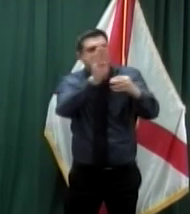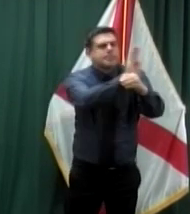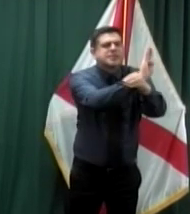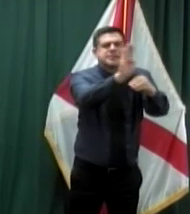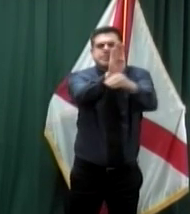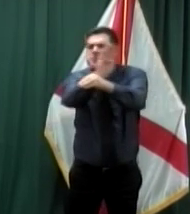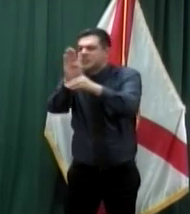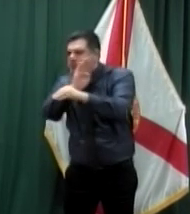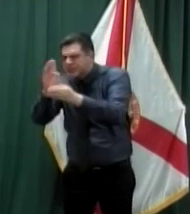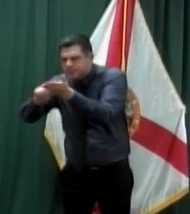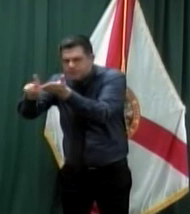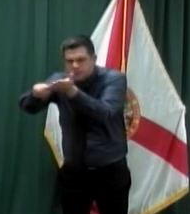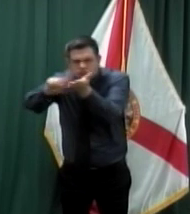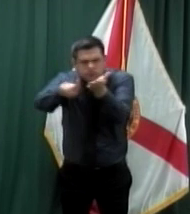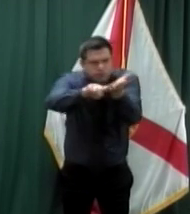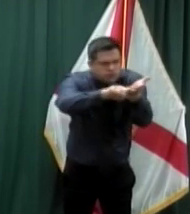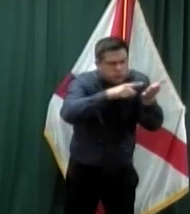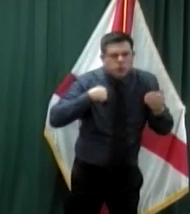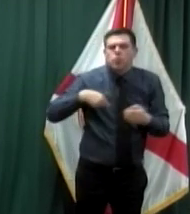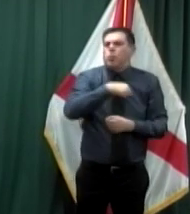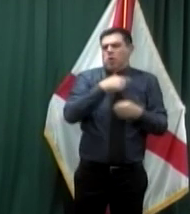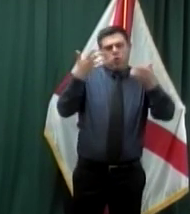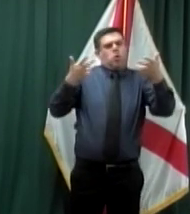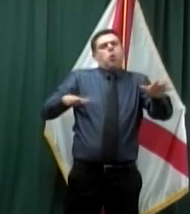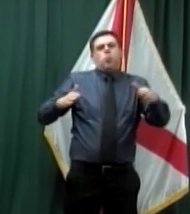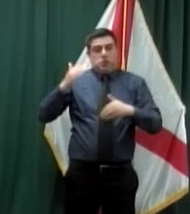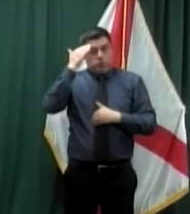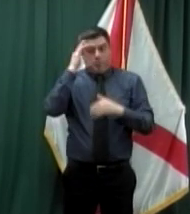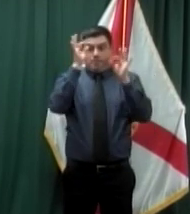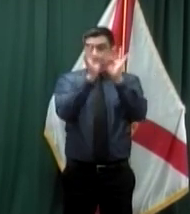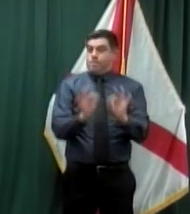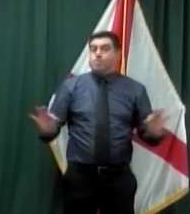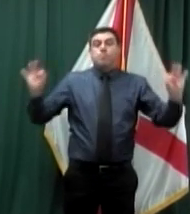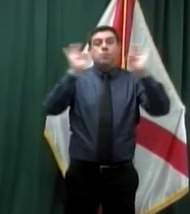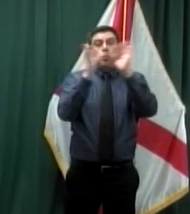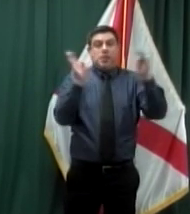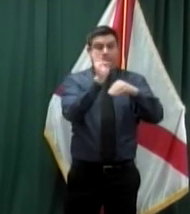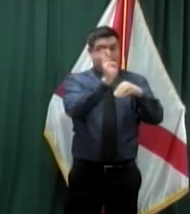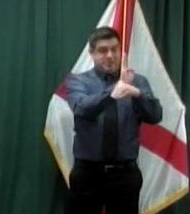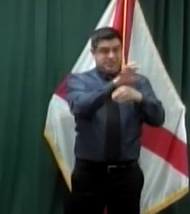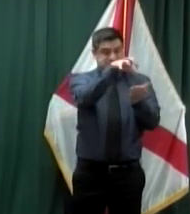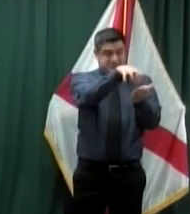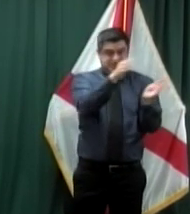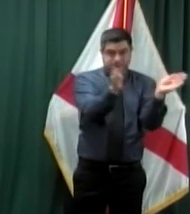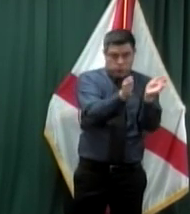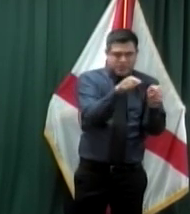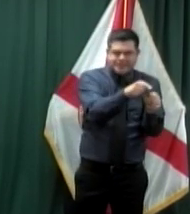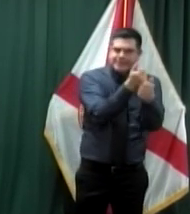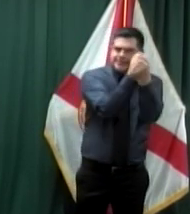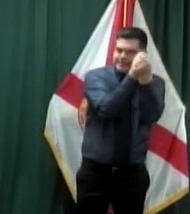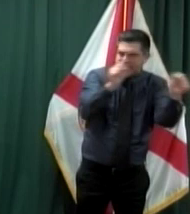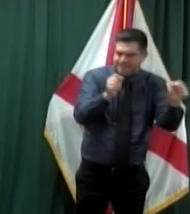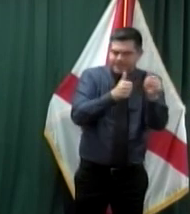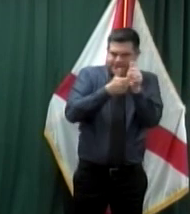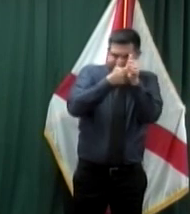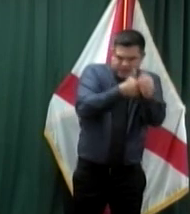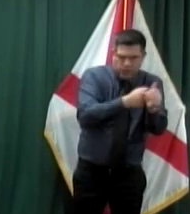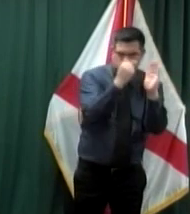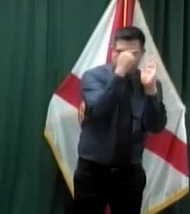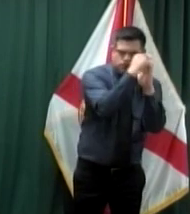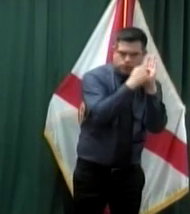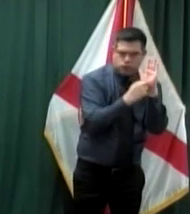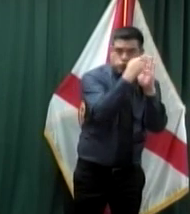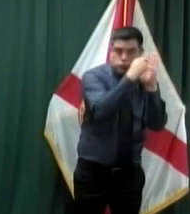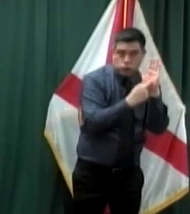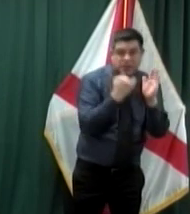thing. It was not only be safe, but feeling safe. And like you've heard me say before, if you're a business, you